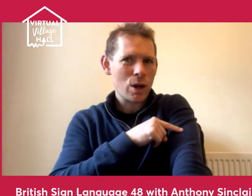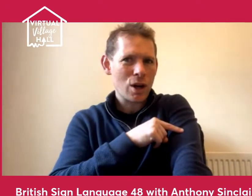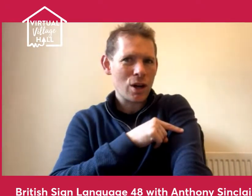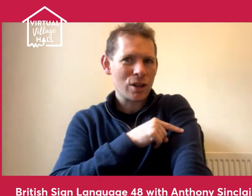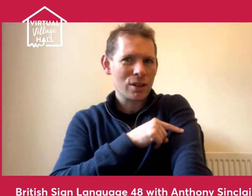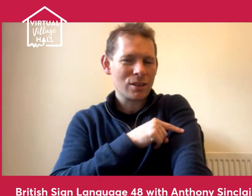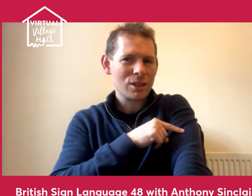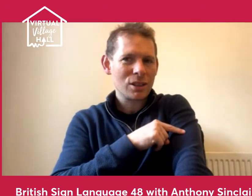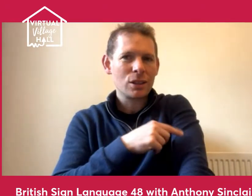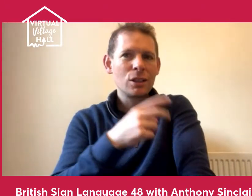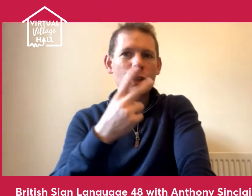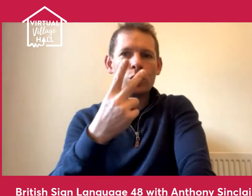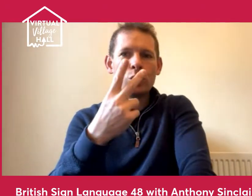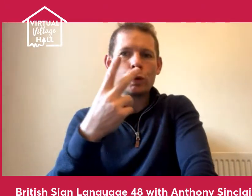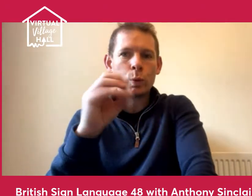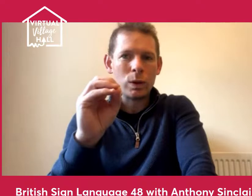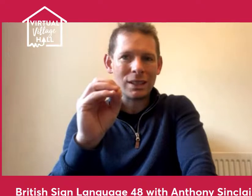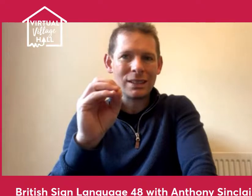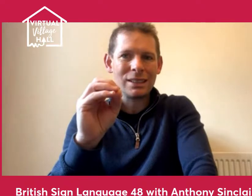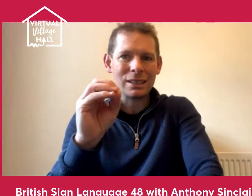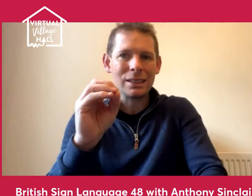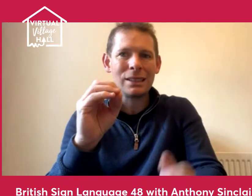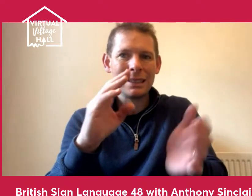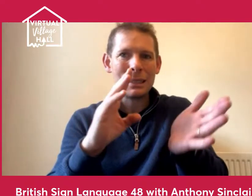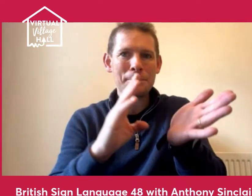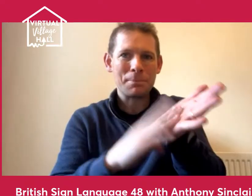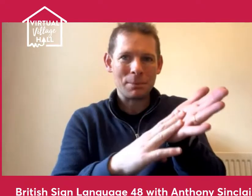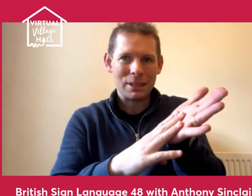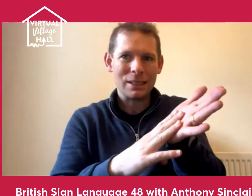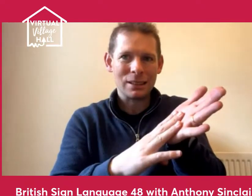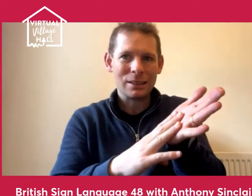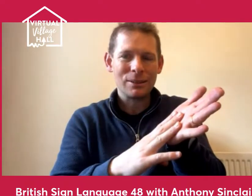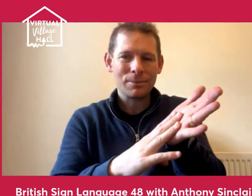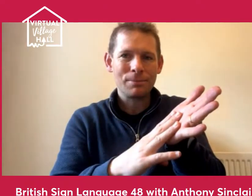The question is how long? And the answer is 20 minutes.